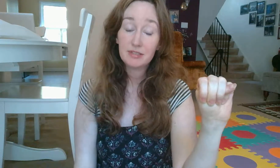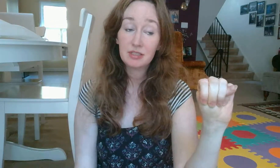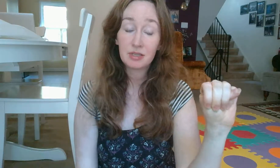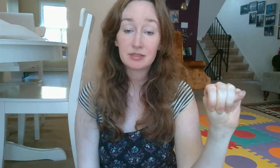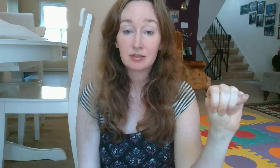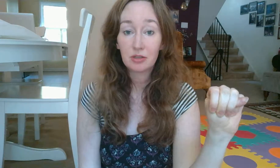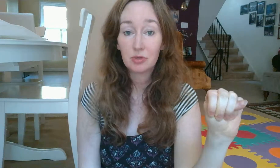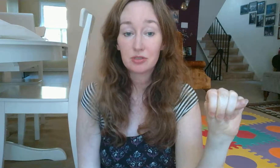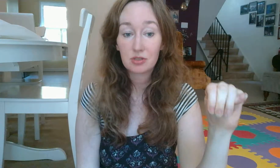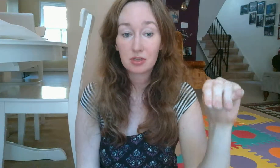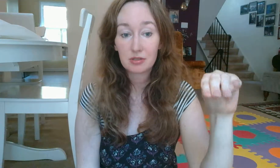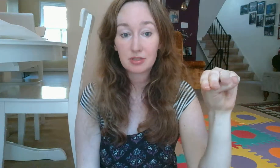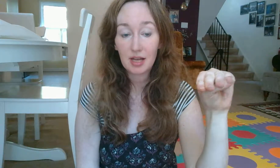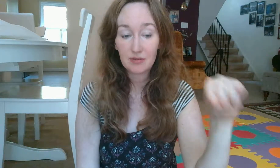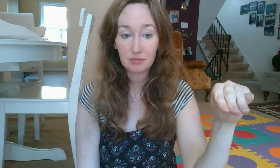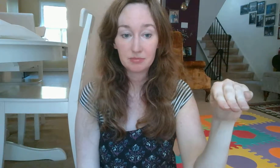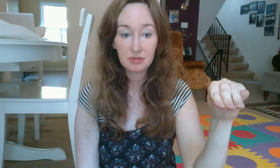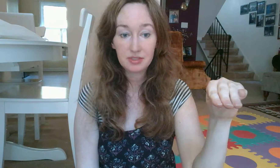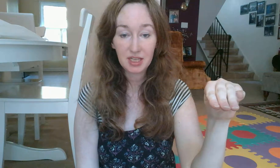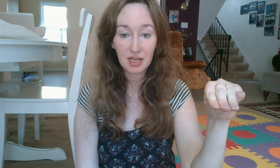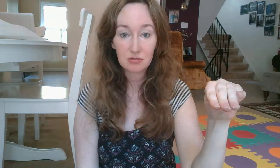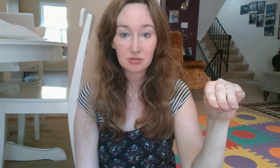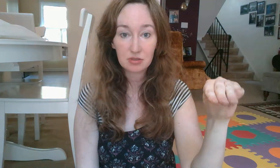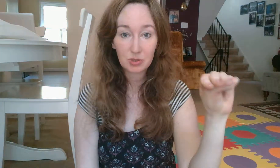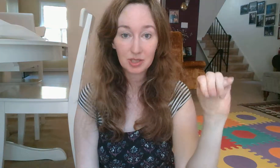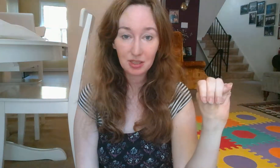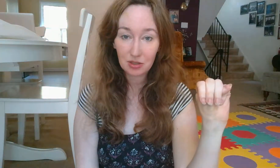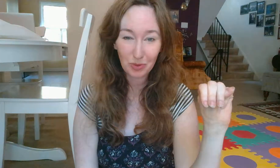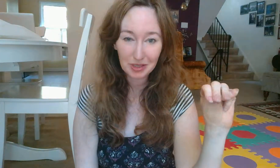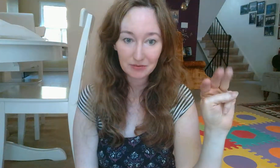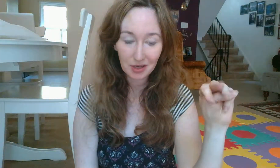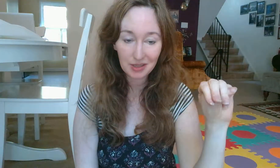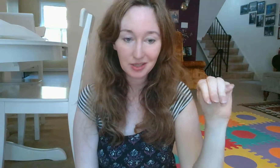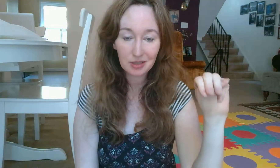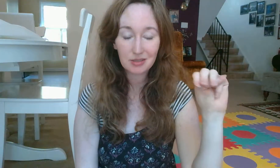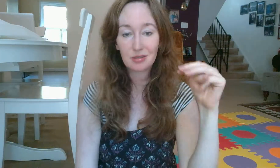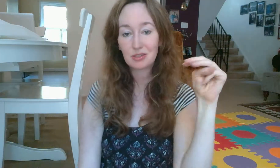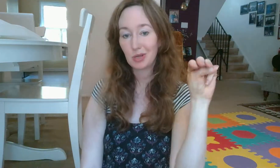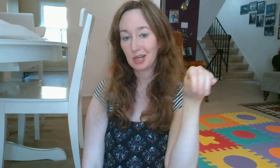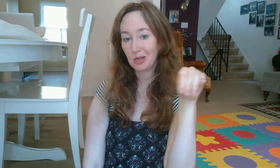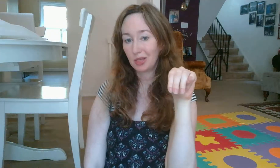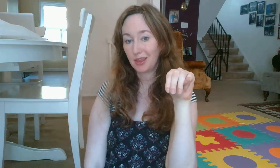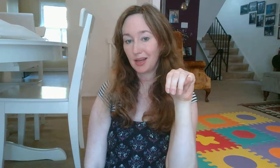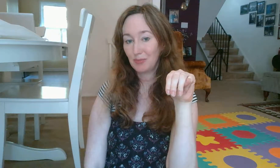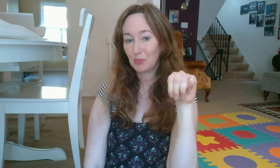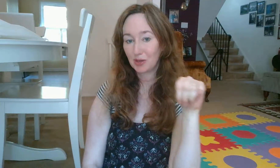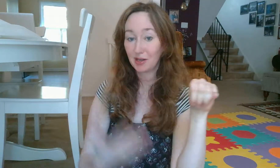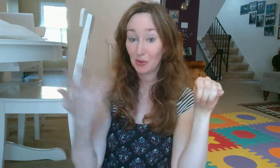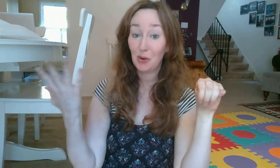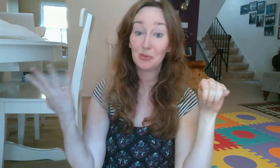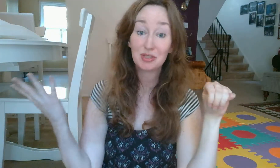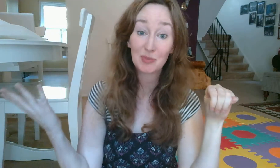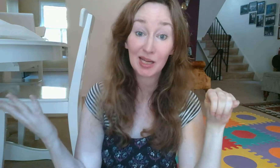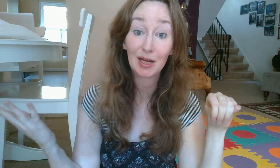seen my sign language instructors have them sticking out. So I think either way is fine. I think as long as you kind of go like that, people are going to go, oh, she's making an